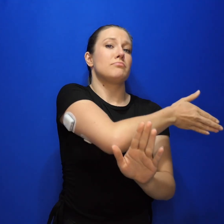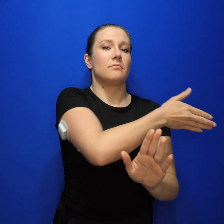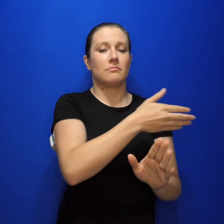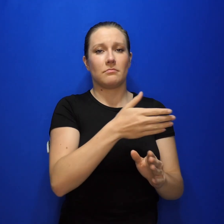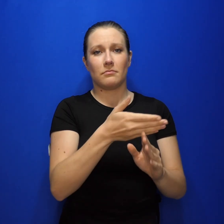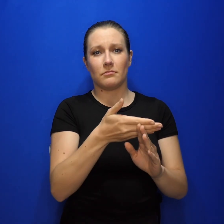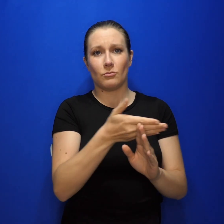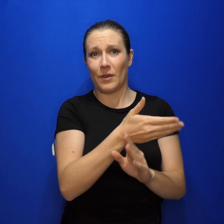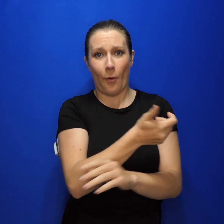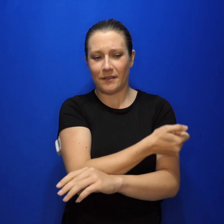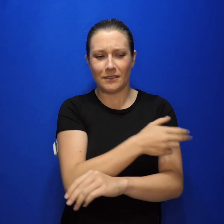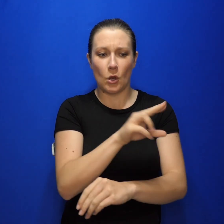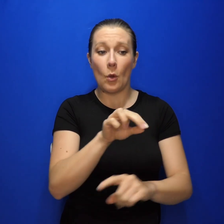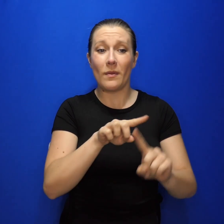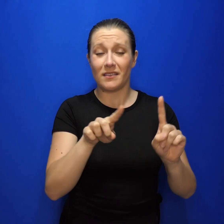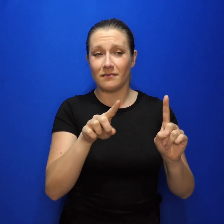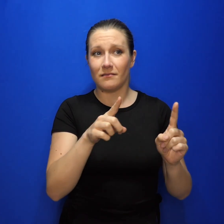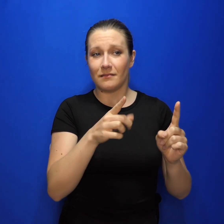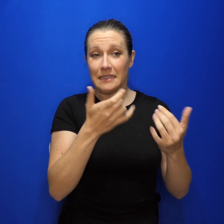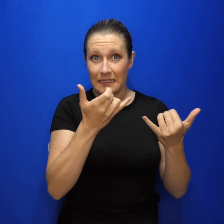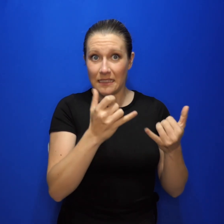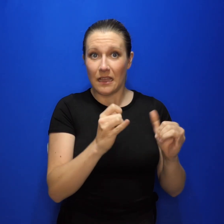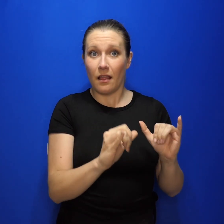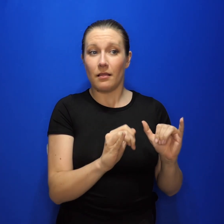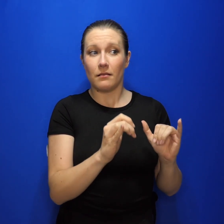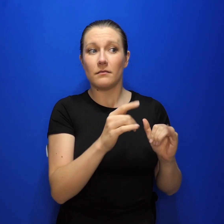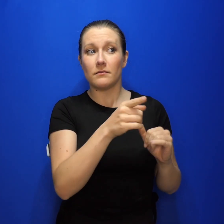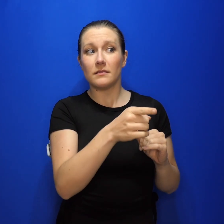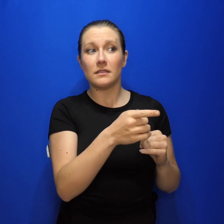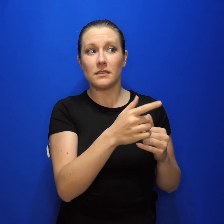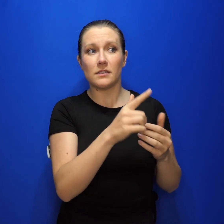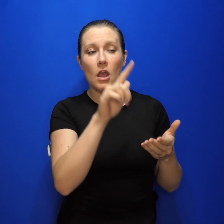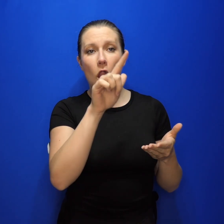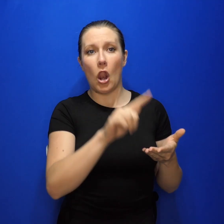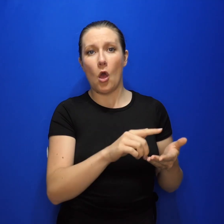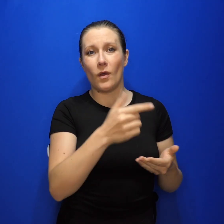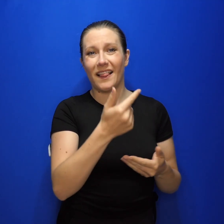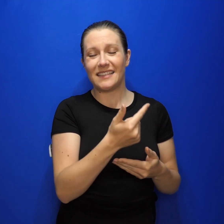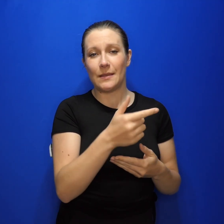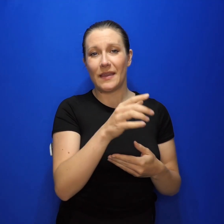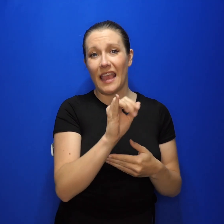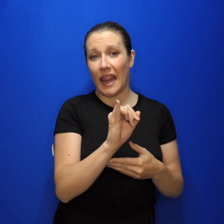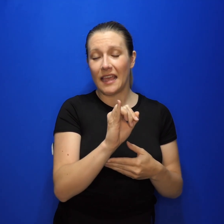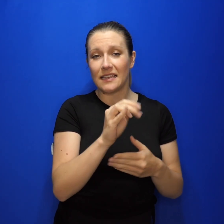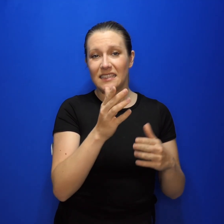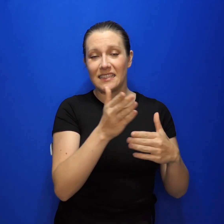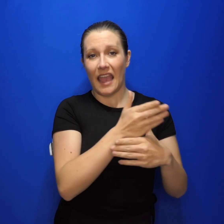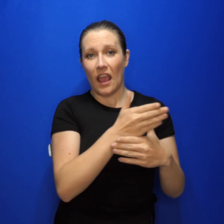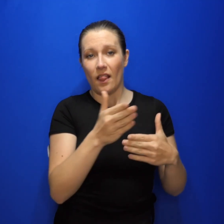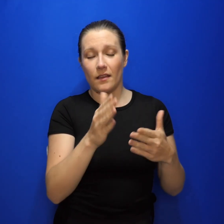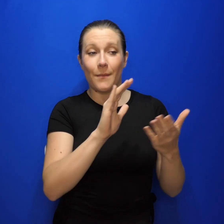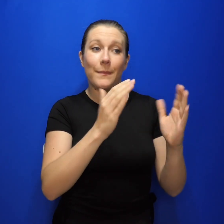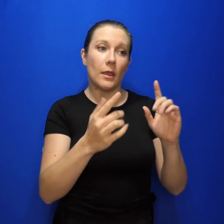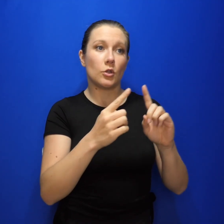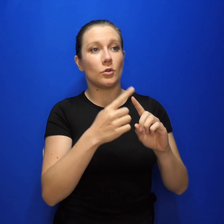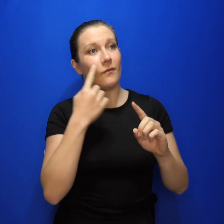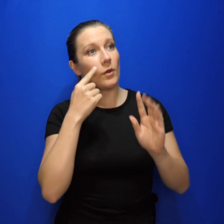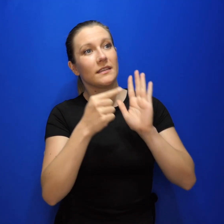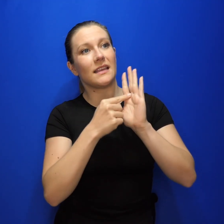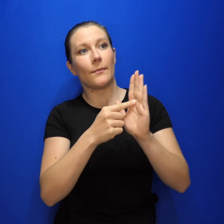sitting. But even then, a meal like that being lower on the scale of glycemic index comparative to a big bowl